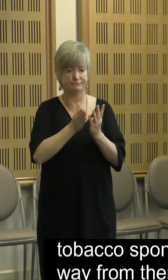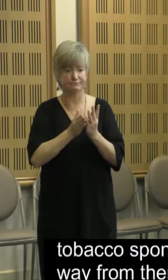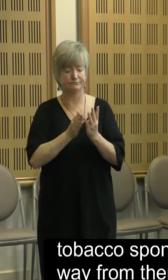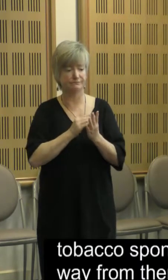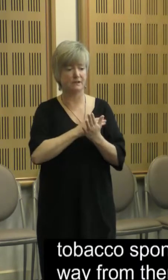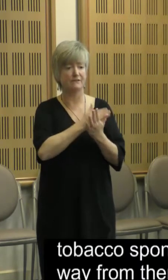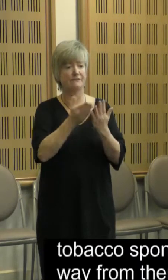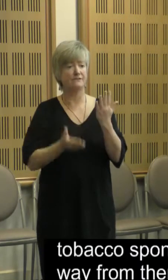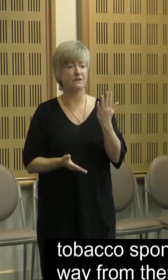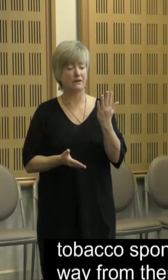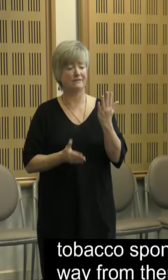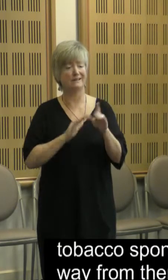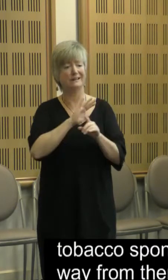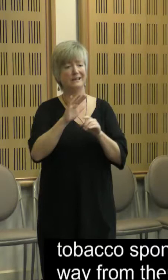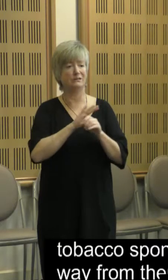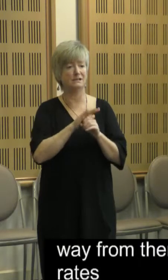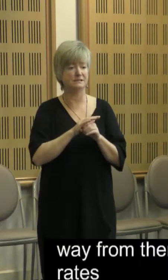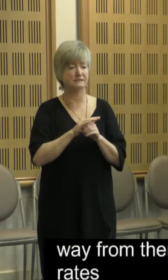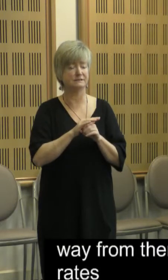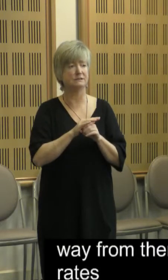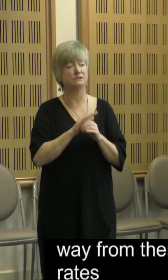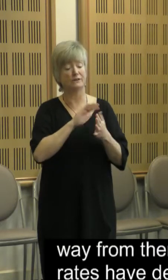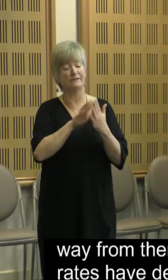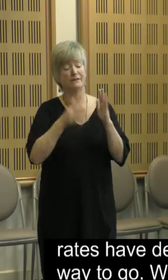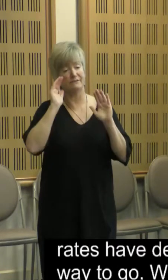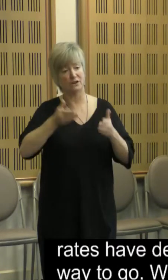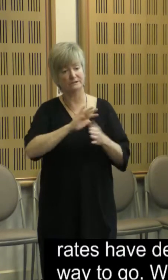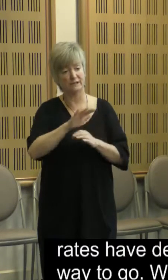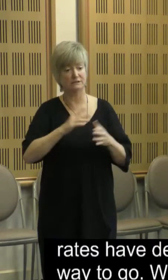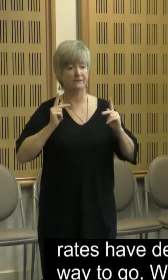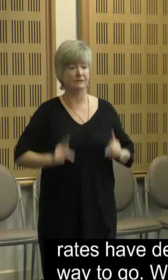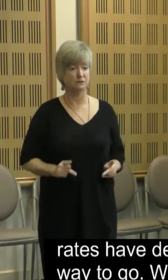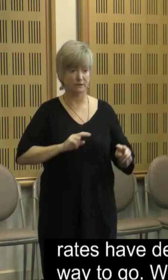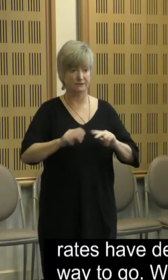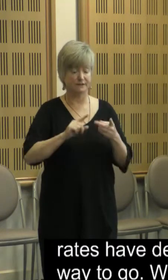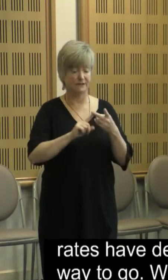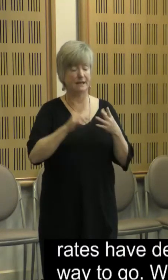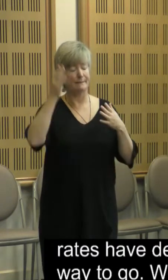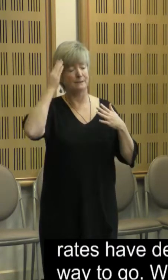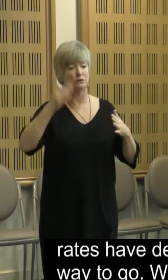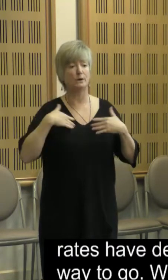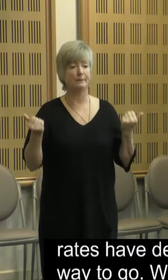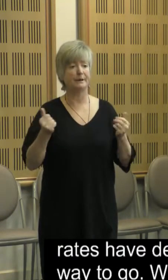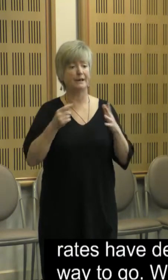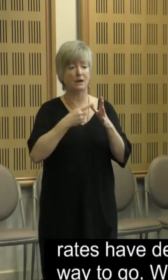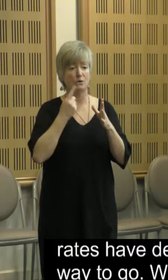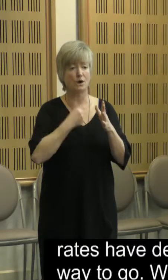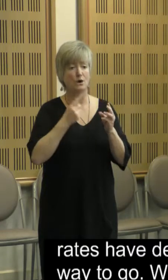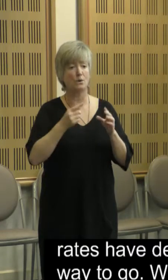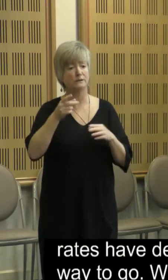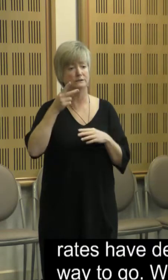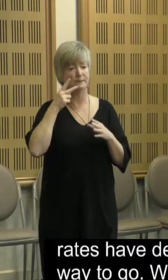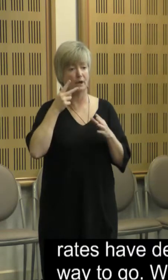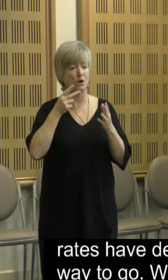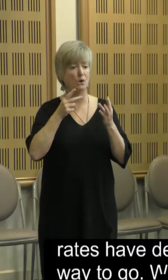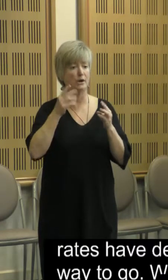call them 5 imperative areas, but they're essentially 5 focus areas. So we look at physical activity, mental wellbeing, alcohol, tobacco and